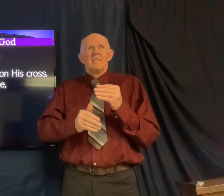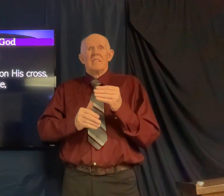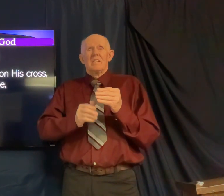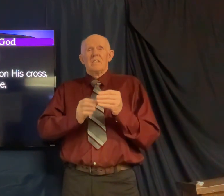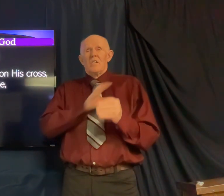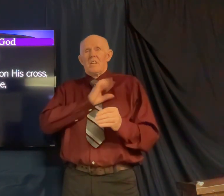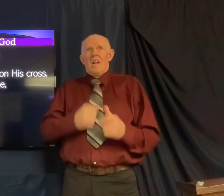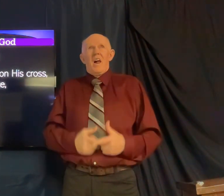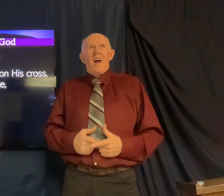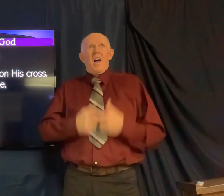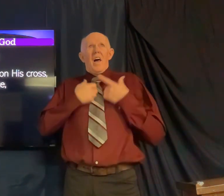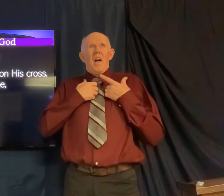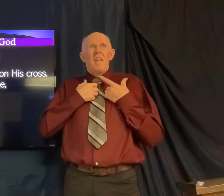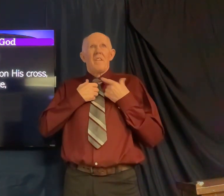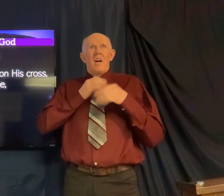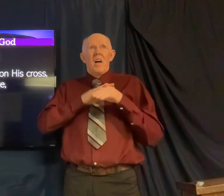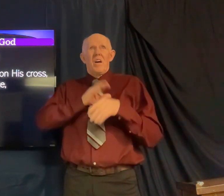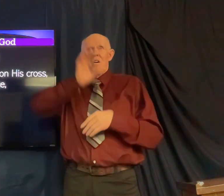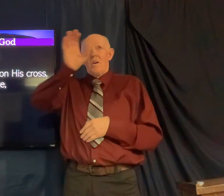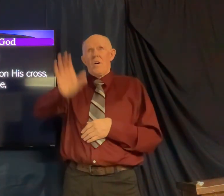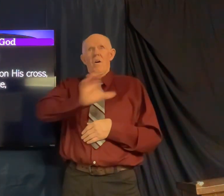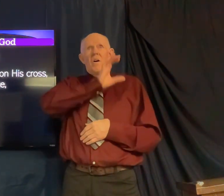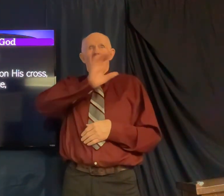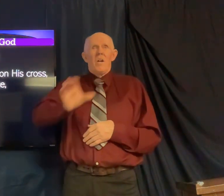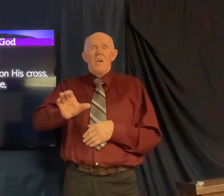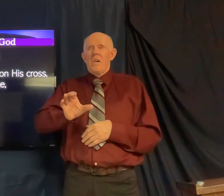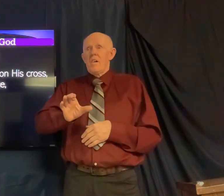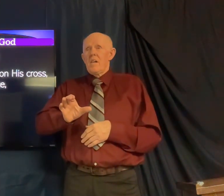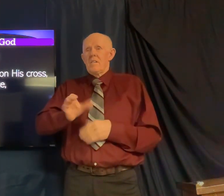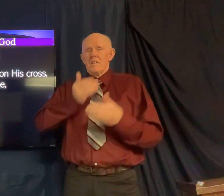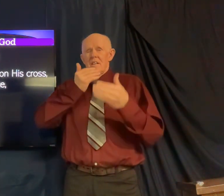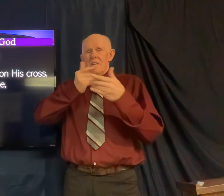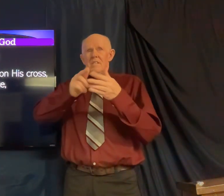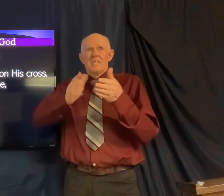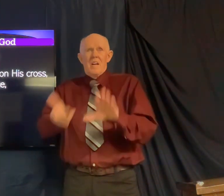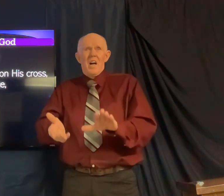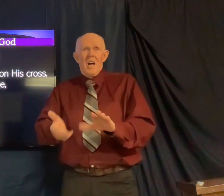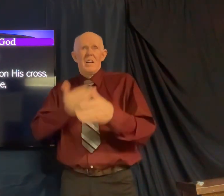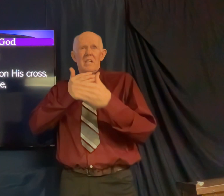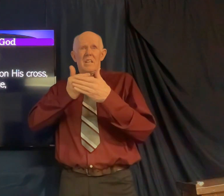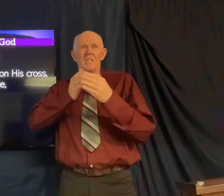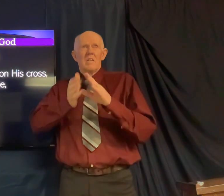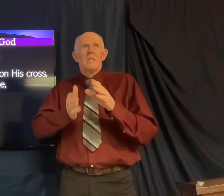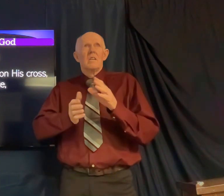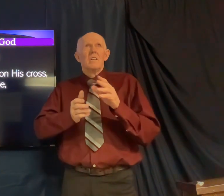During the end, Christ's life on the cross, he cried out